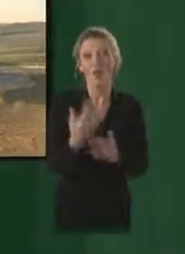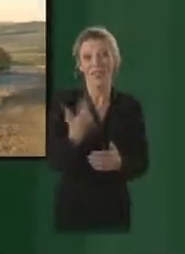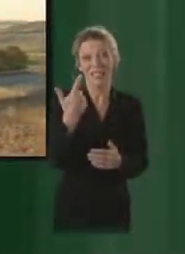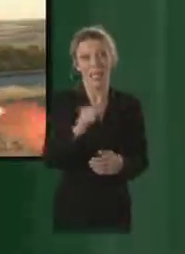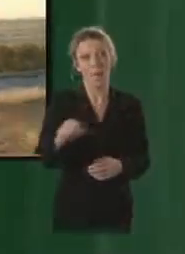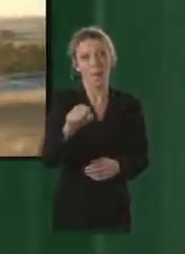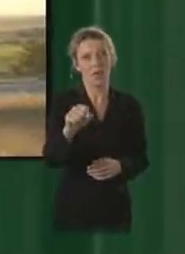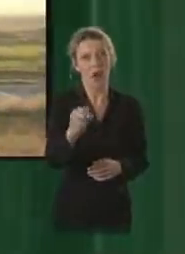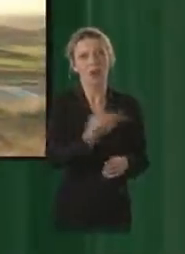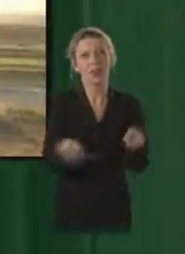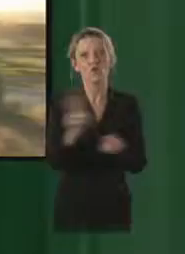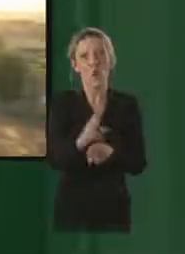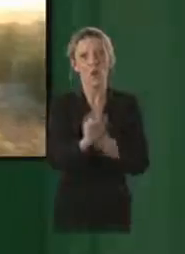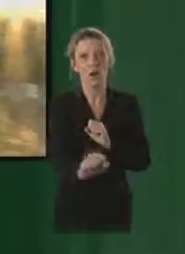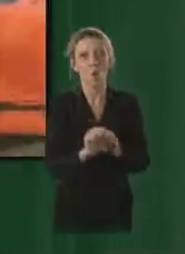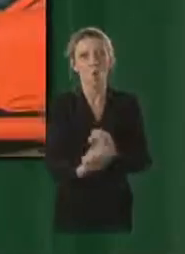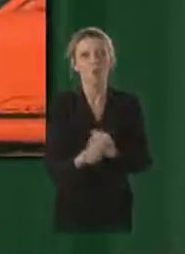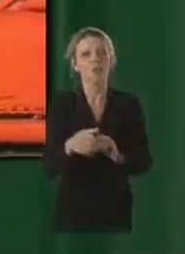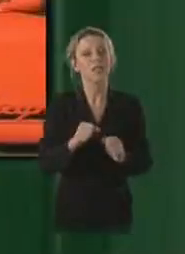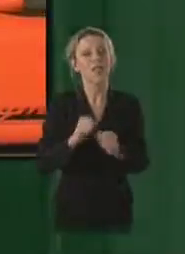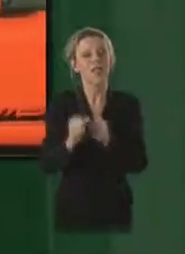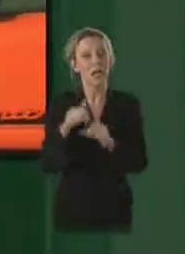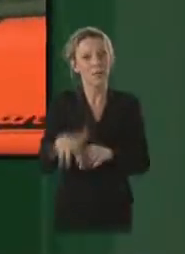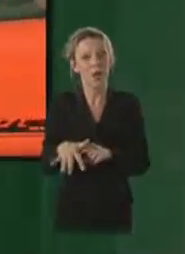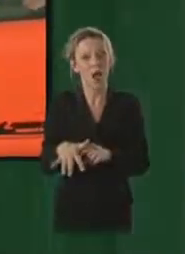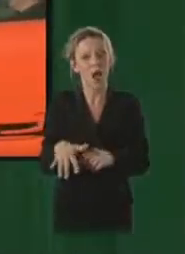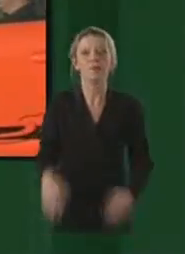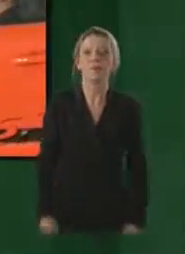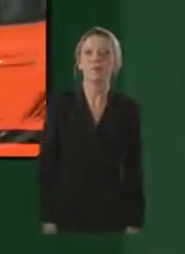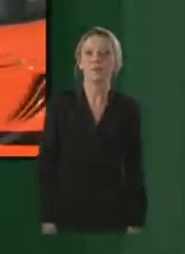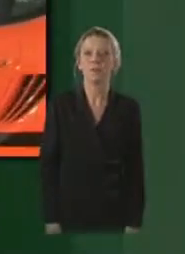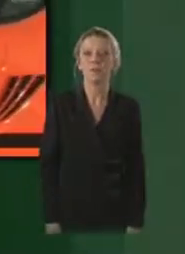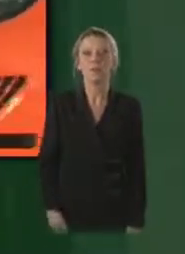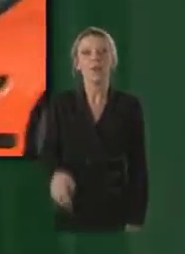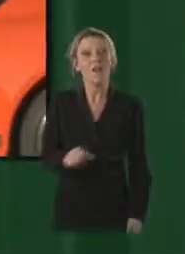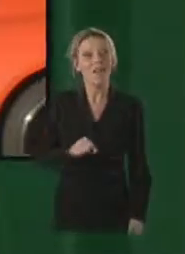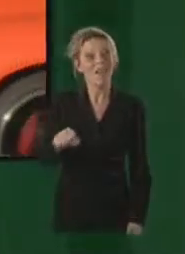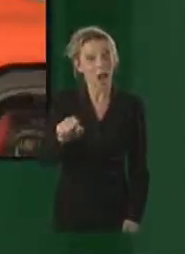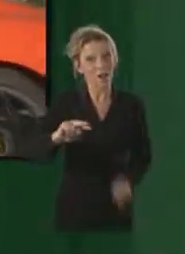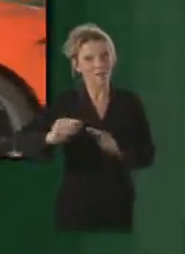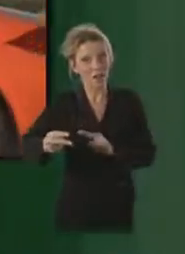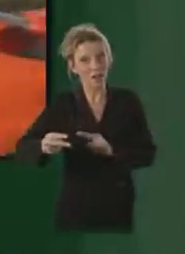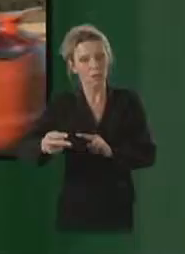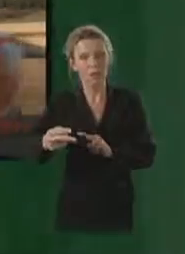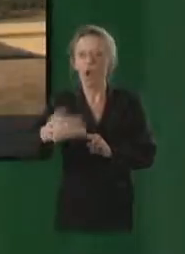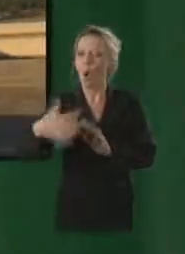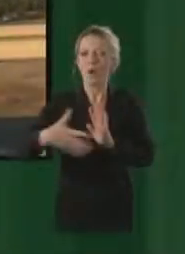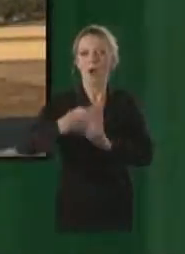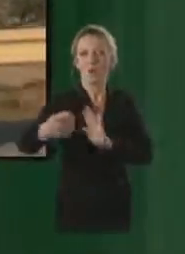giving you a shift in gears without any interruption in pulling power. The combination of the gearbox and newly developed engines allows